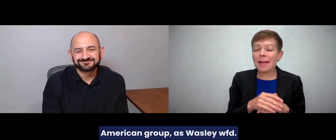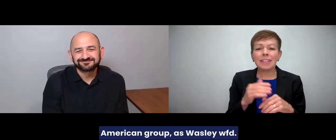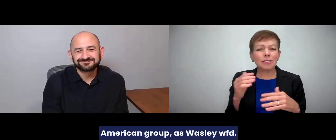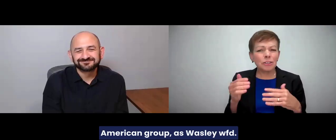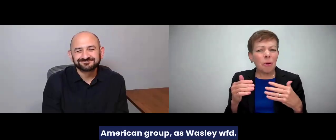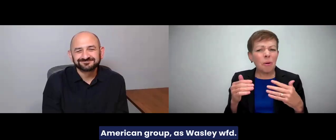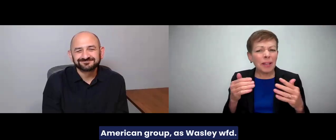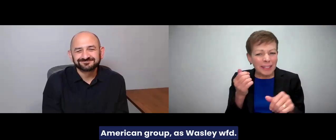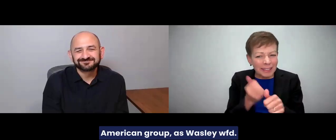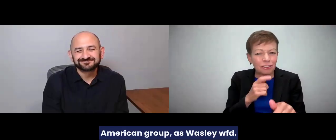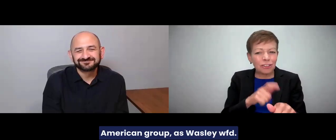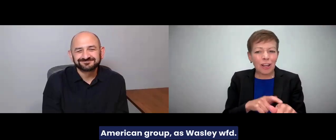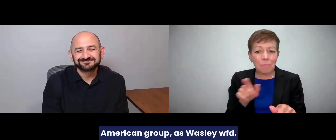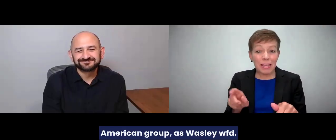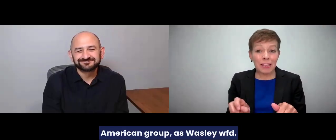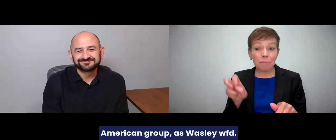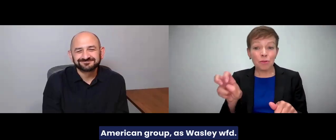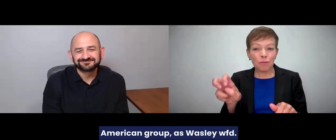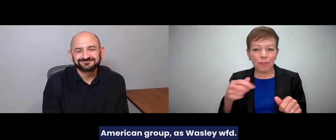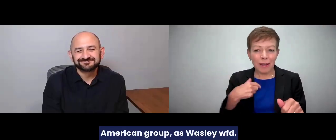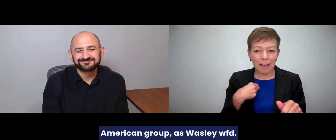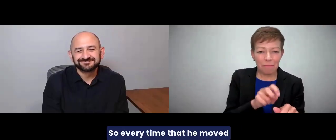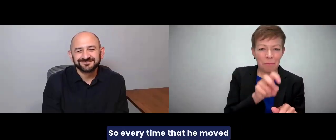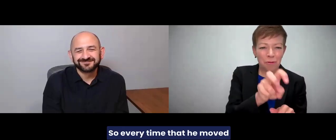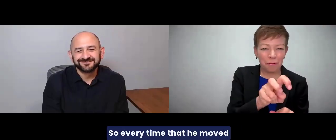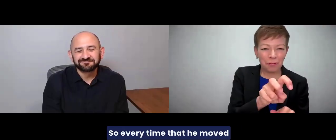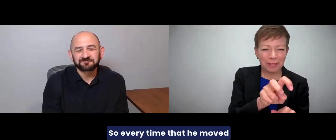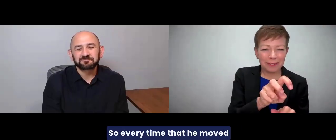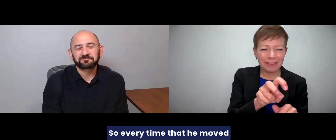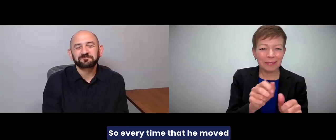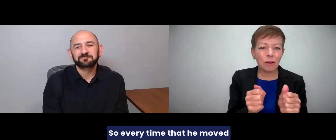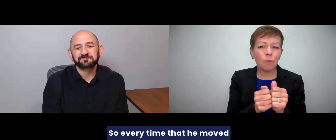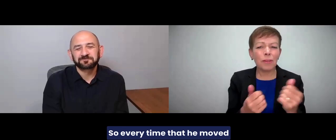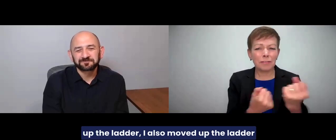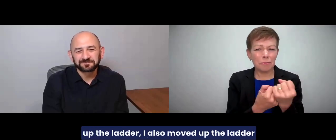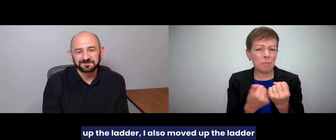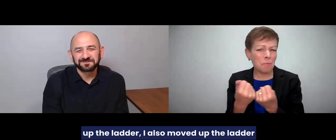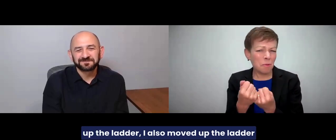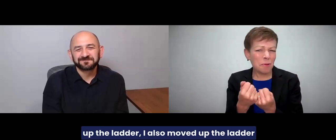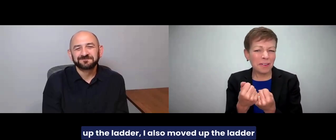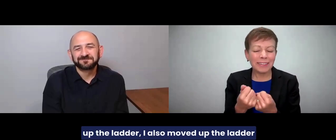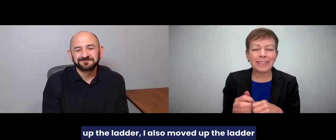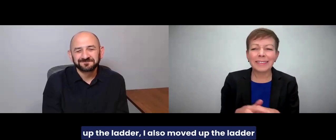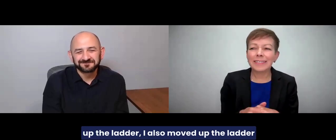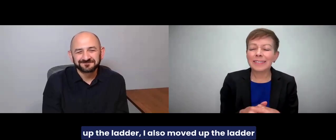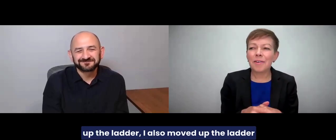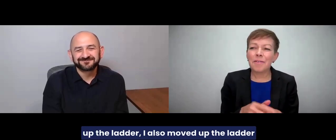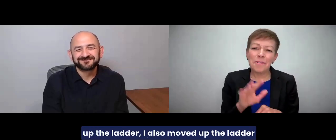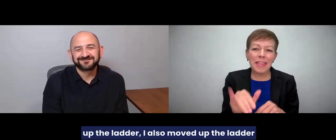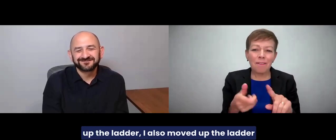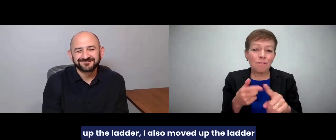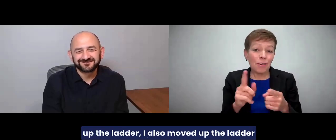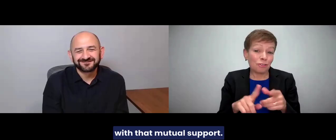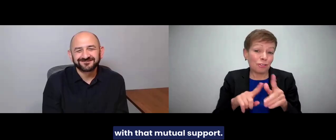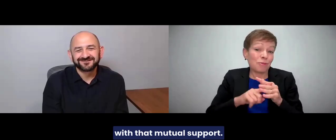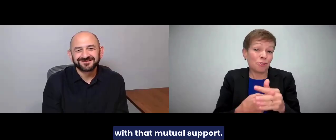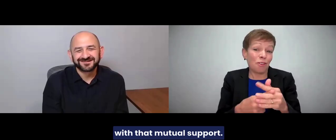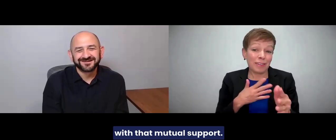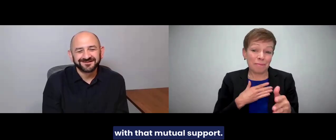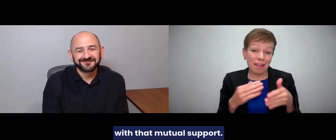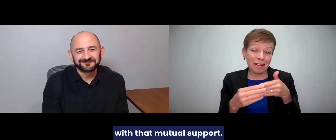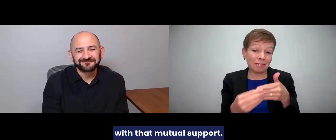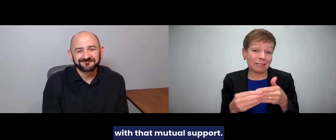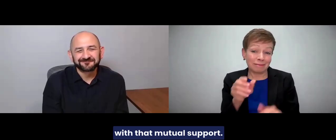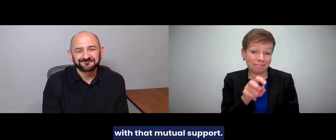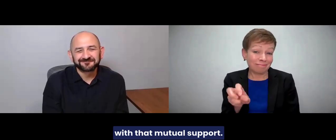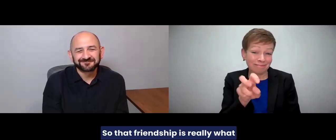Northern American group as WASLI, WFD. So every time that he moved up the ladder, I also moved up the ladder with that